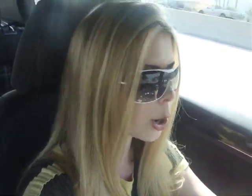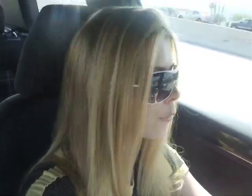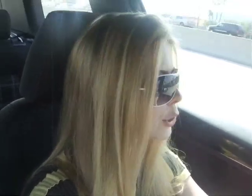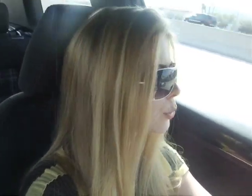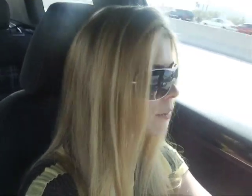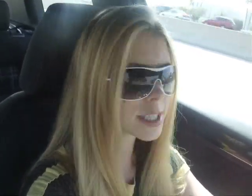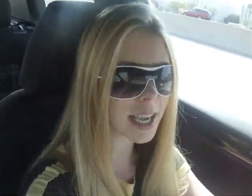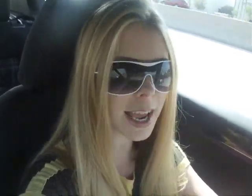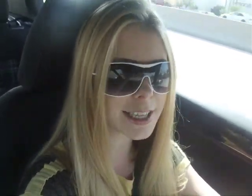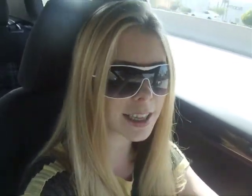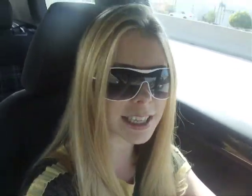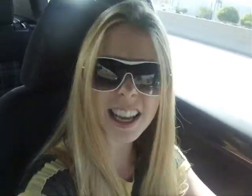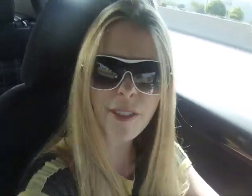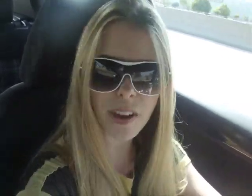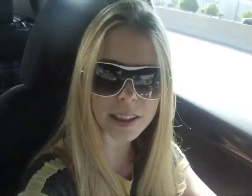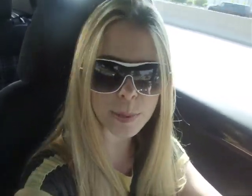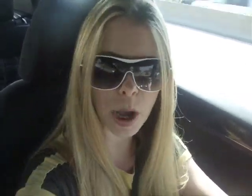over to Riverside to the Deaf Expo.